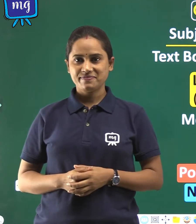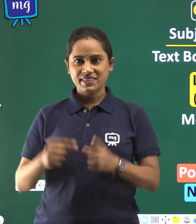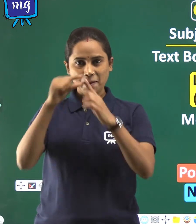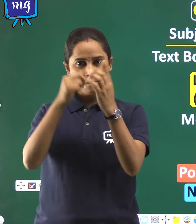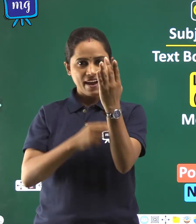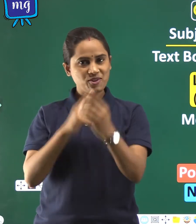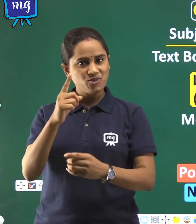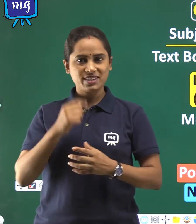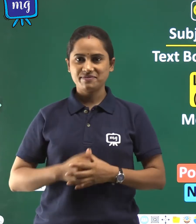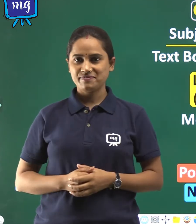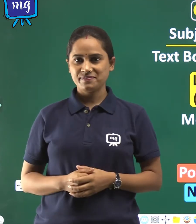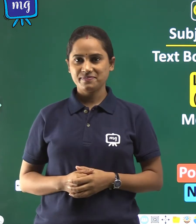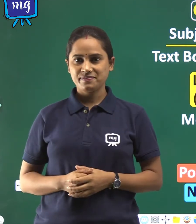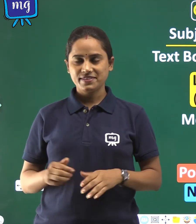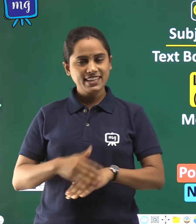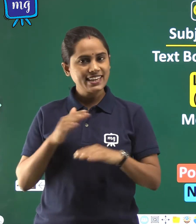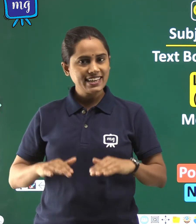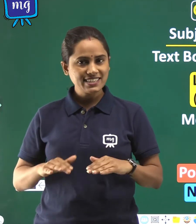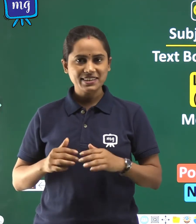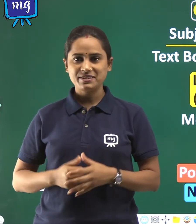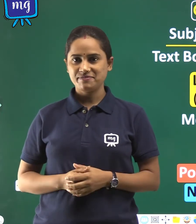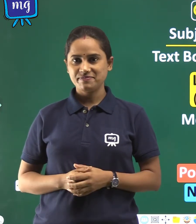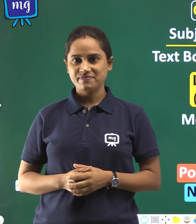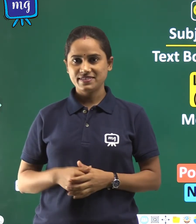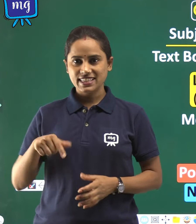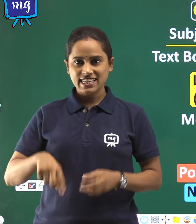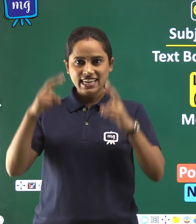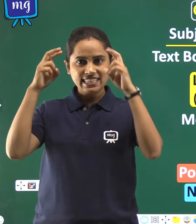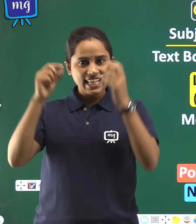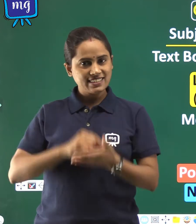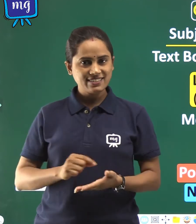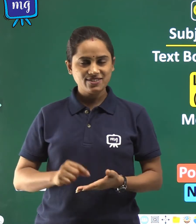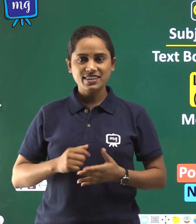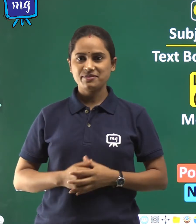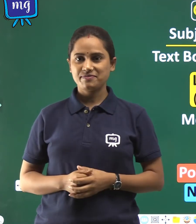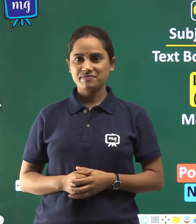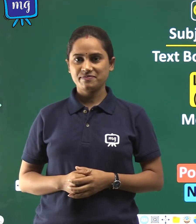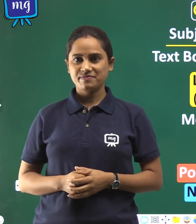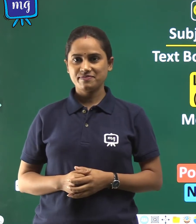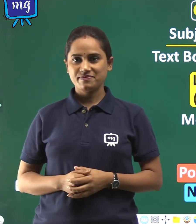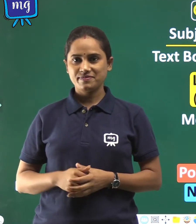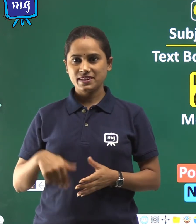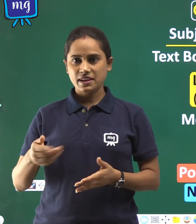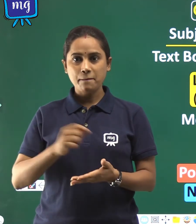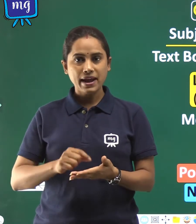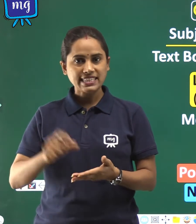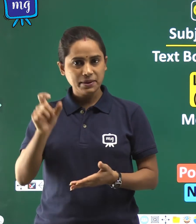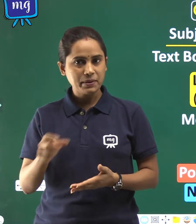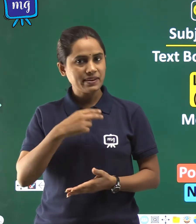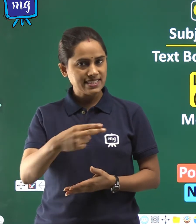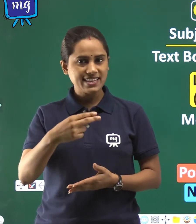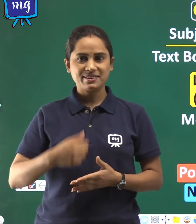Part 1. Dear children, this lesson is written by J.B.